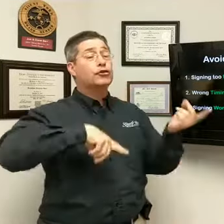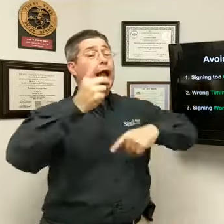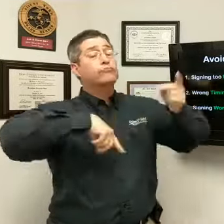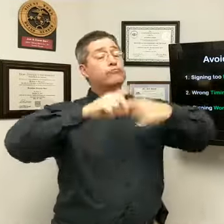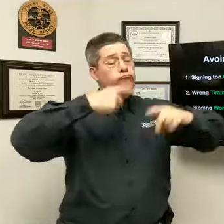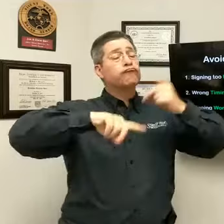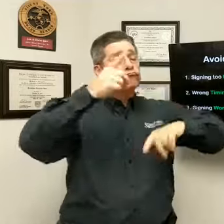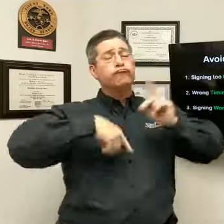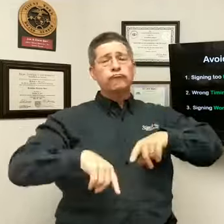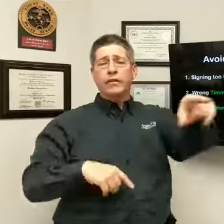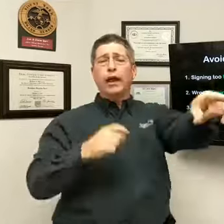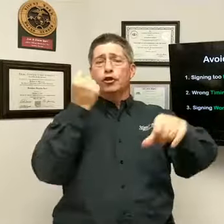sign, they understood.